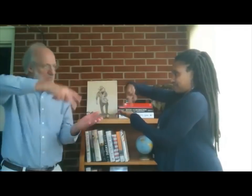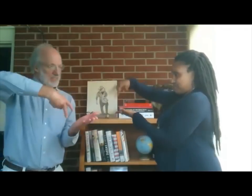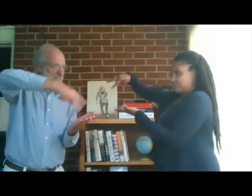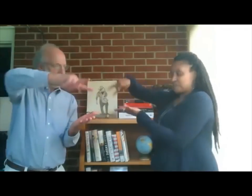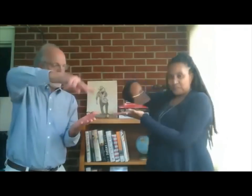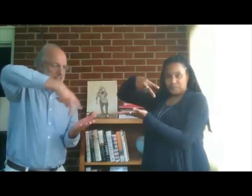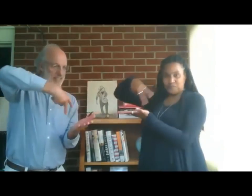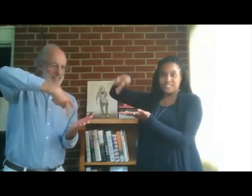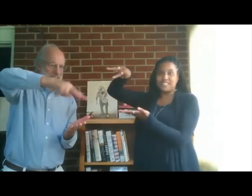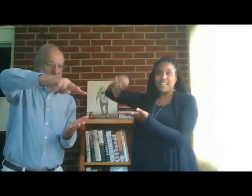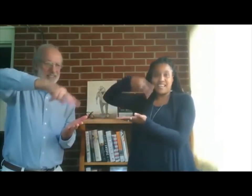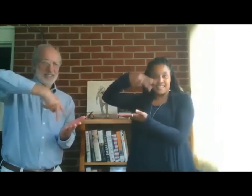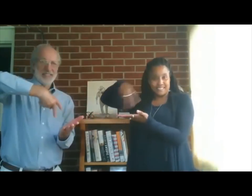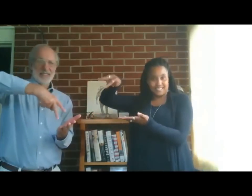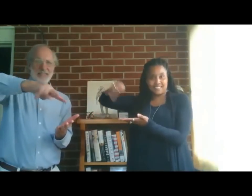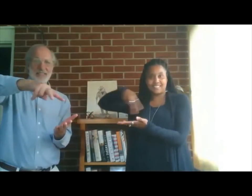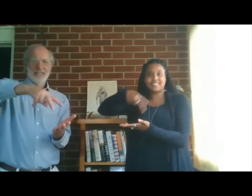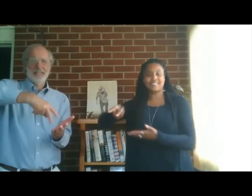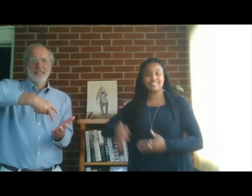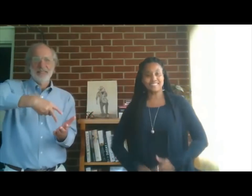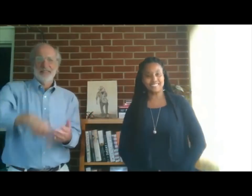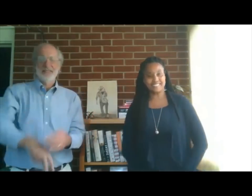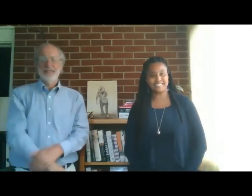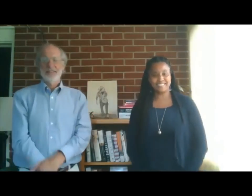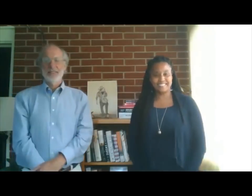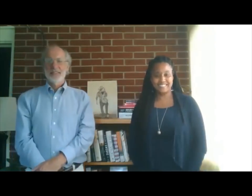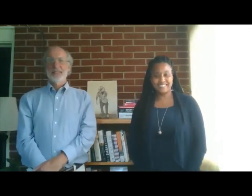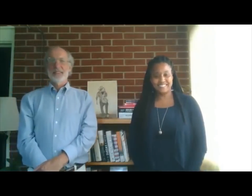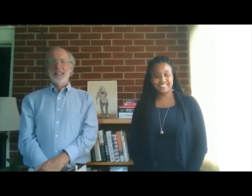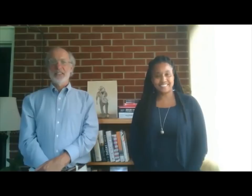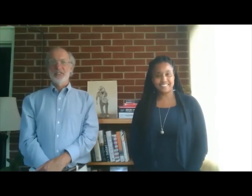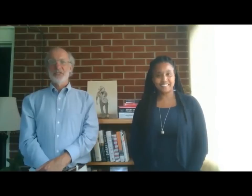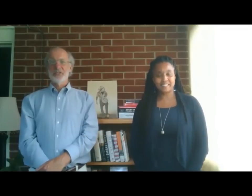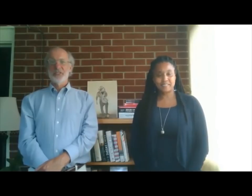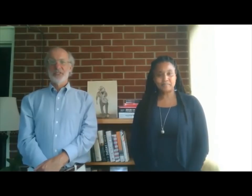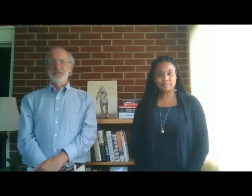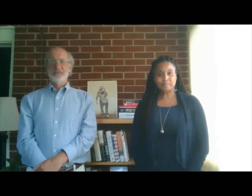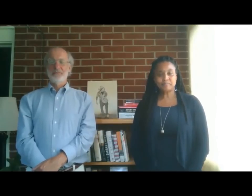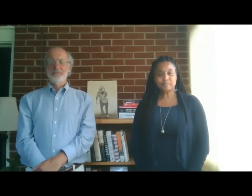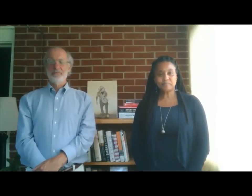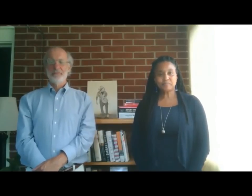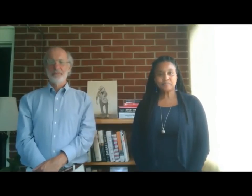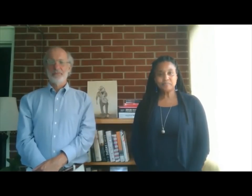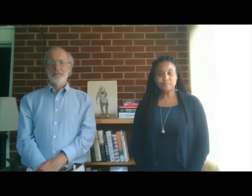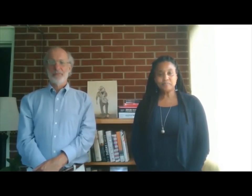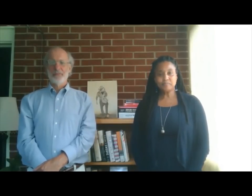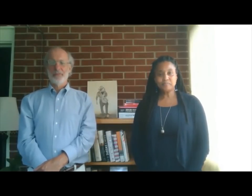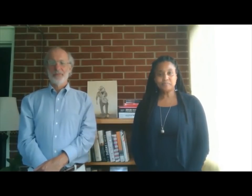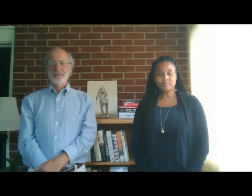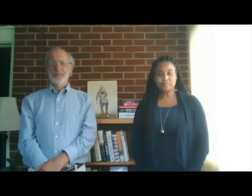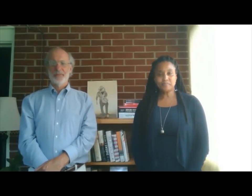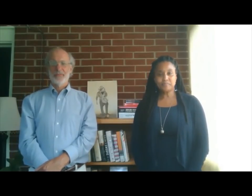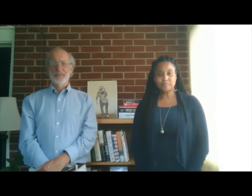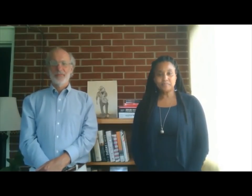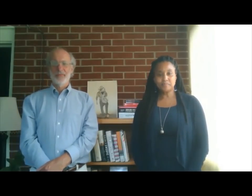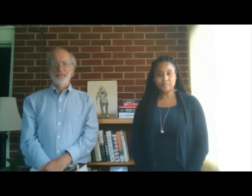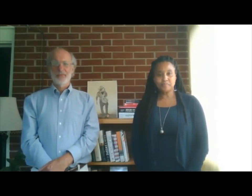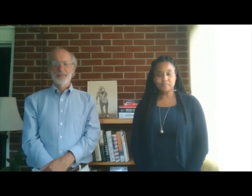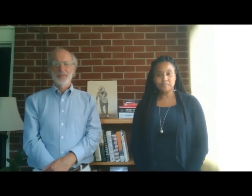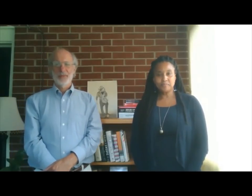Dance. Dance. Dance. And your turn.